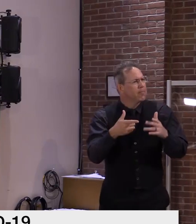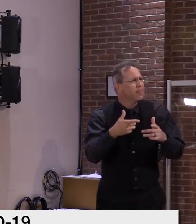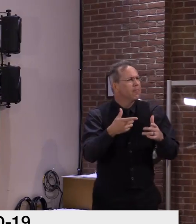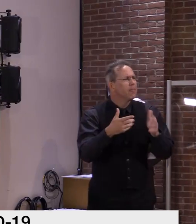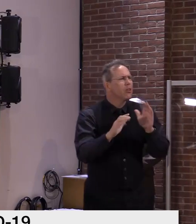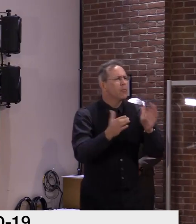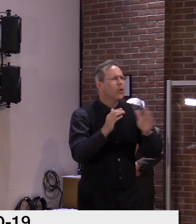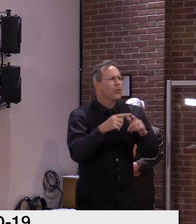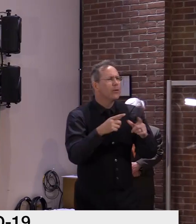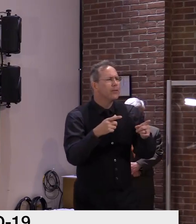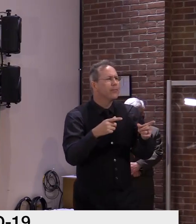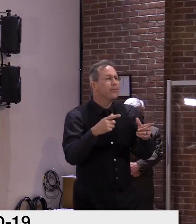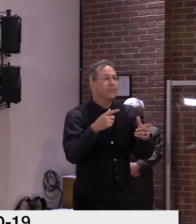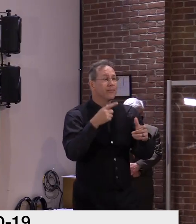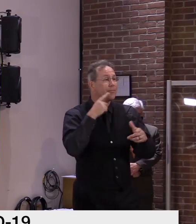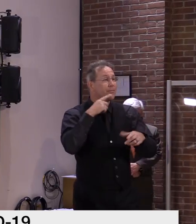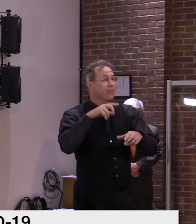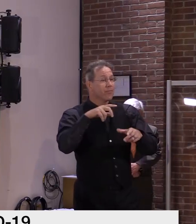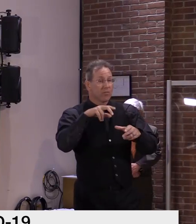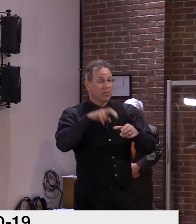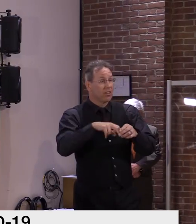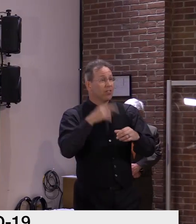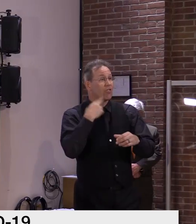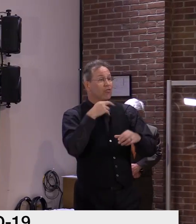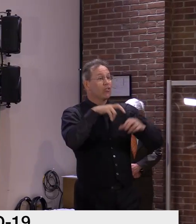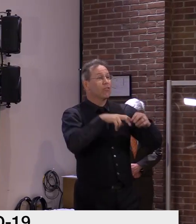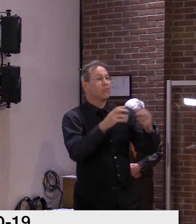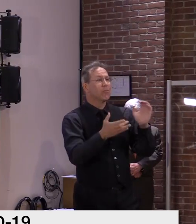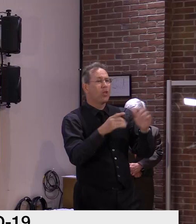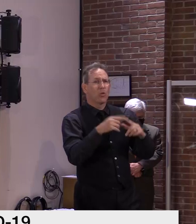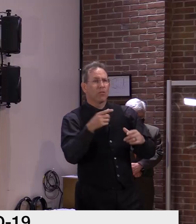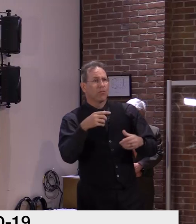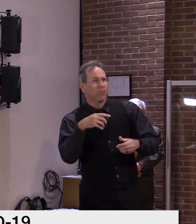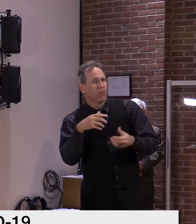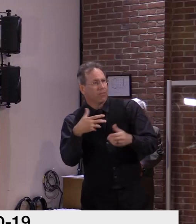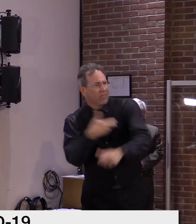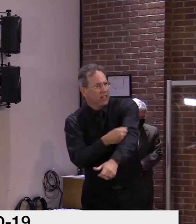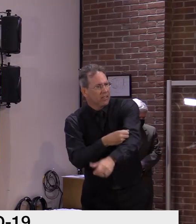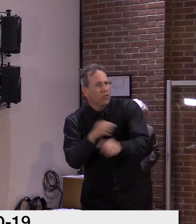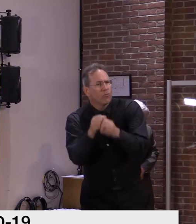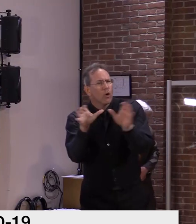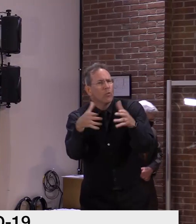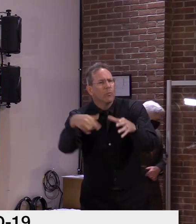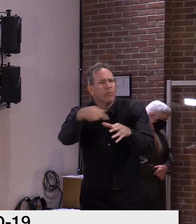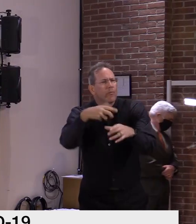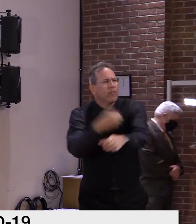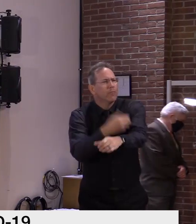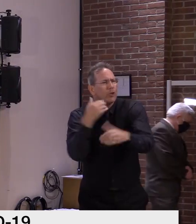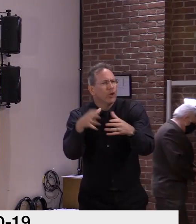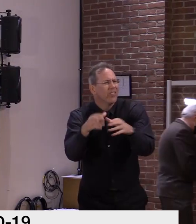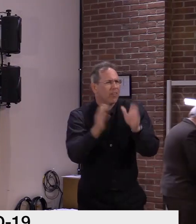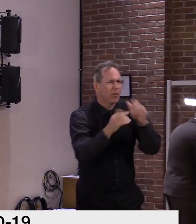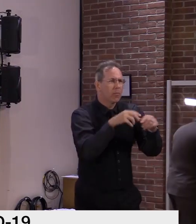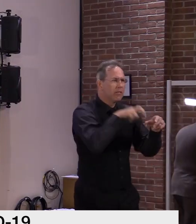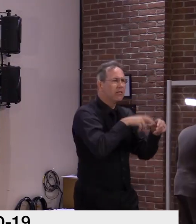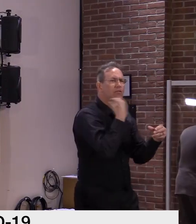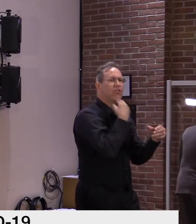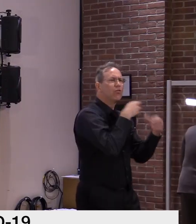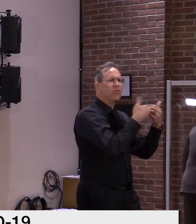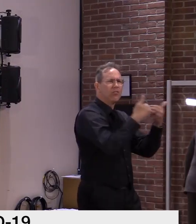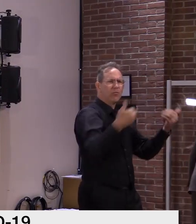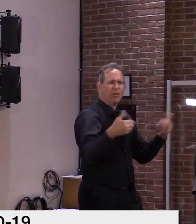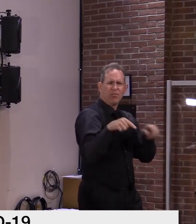I'm not sure I can equate the two in terms of safety. I mean, I think we believe that both of those would be safe.